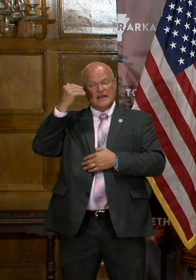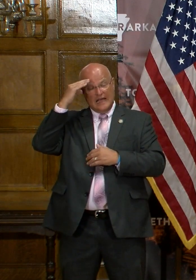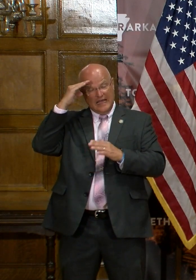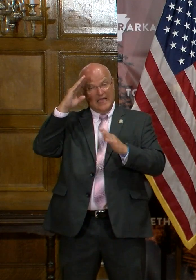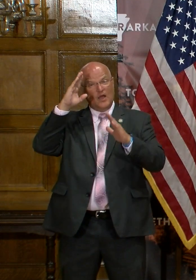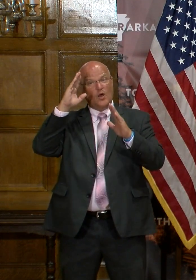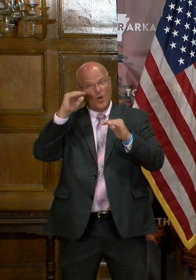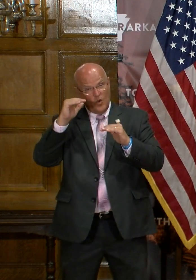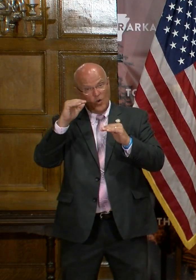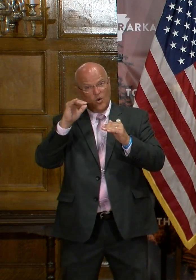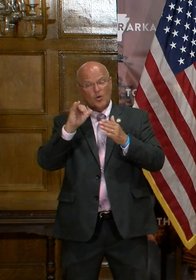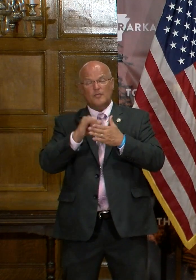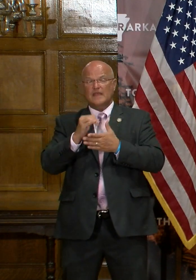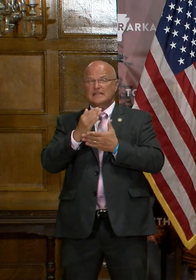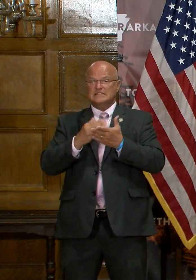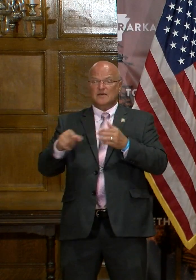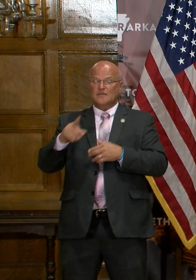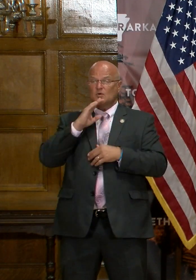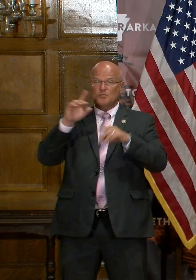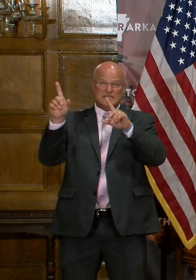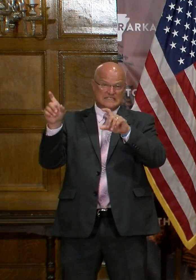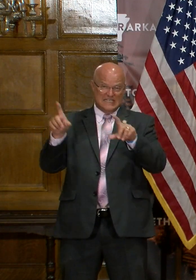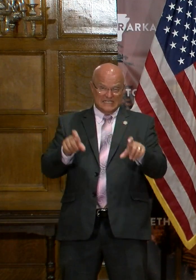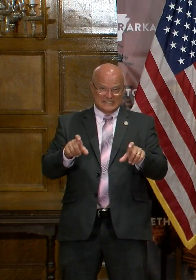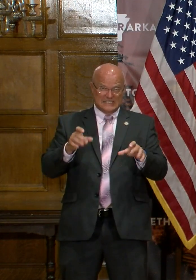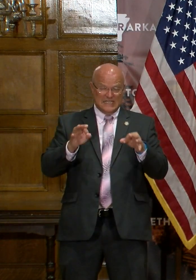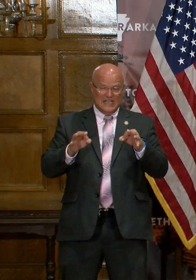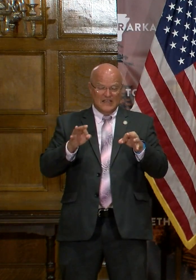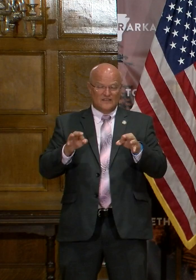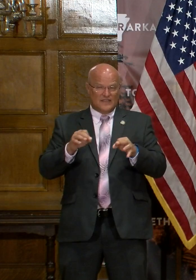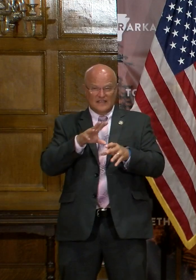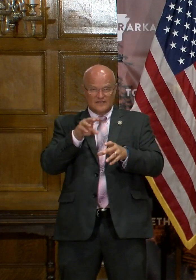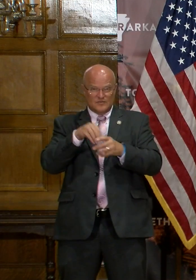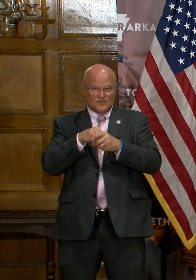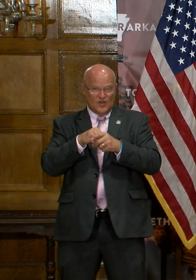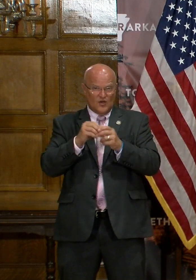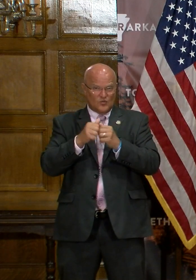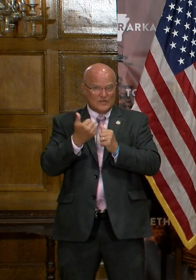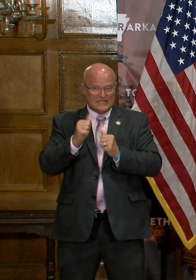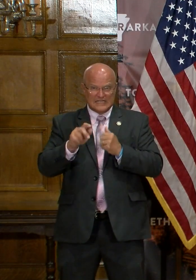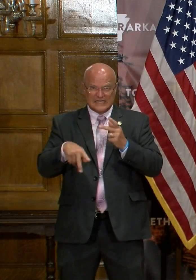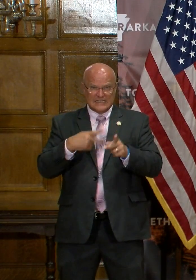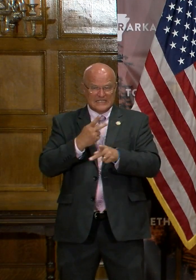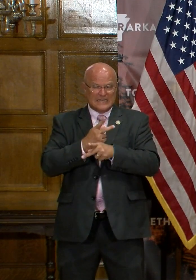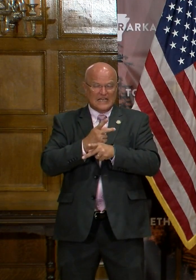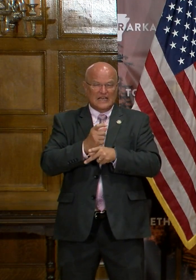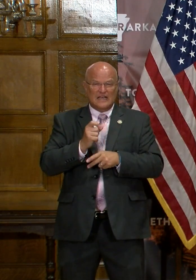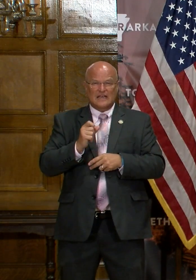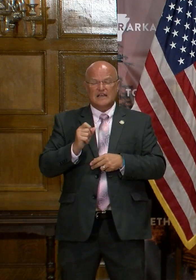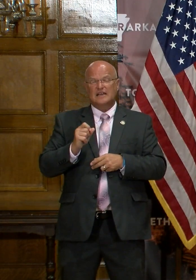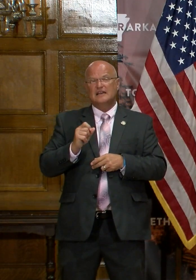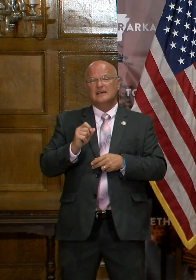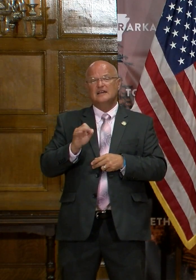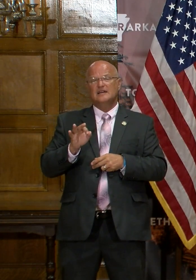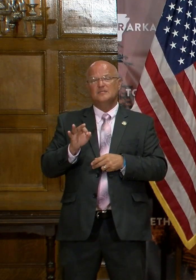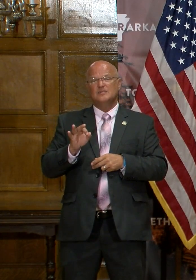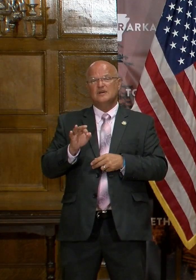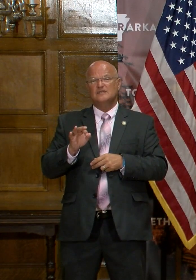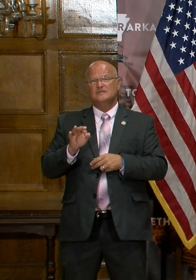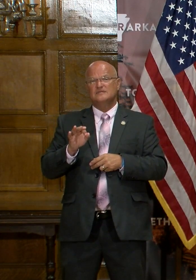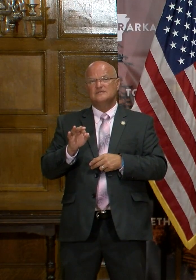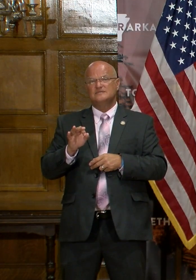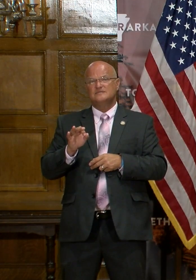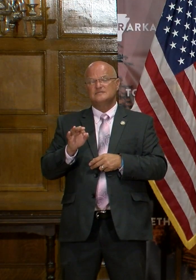I hope that some of them will be tested if they've engaged in any type of